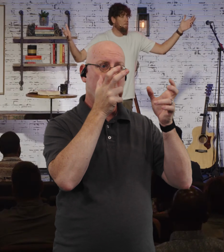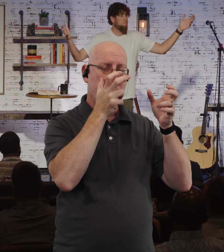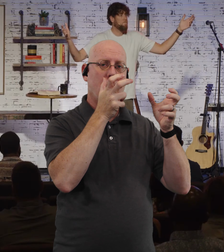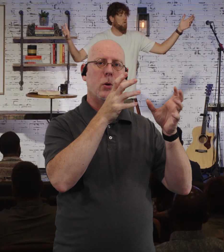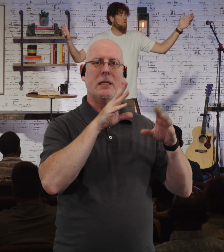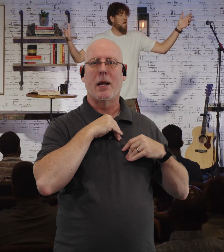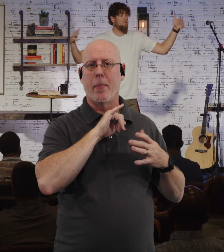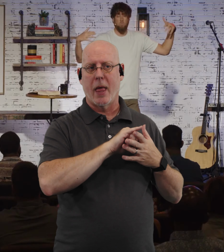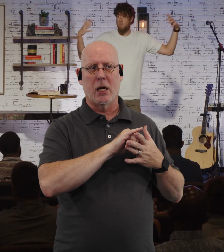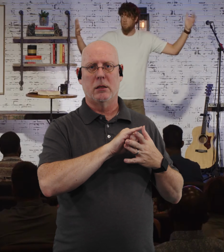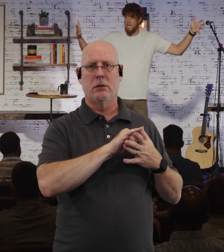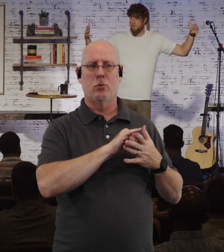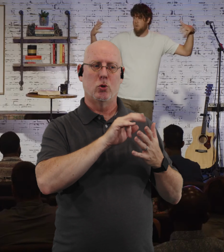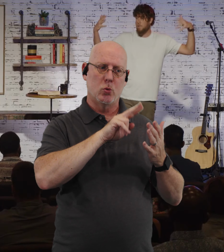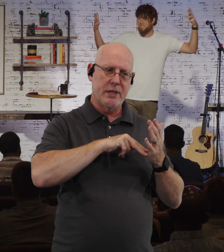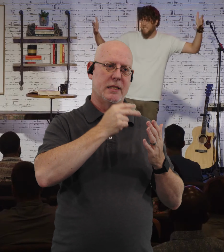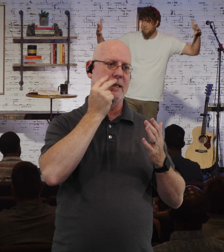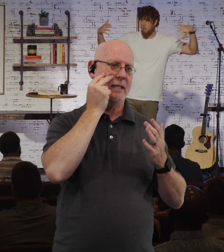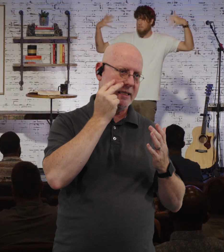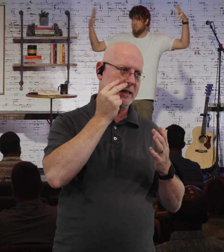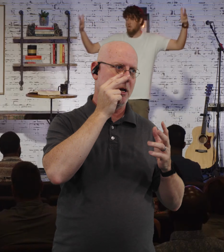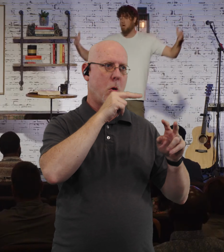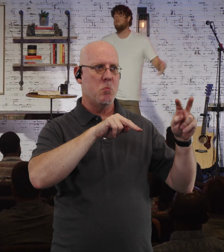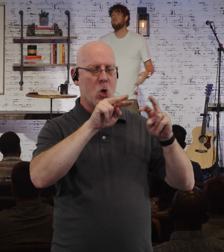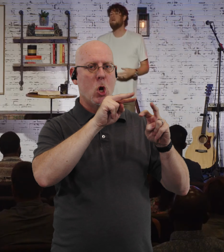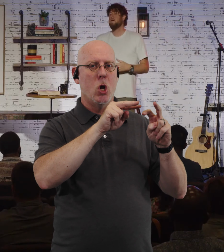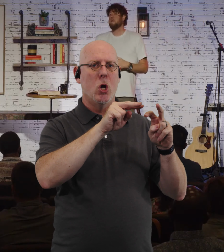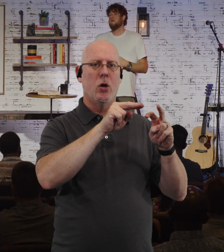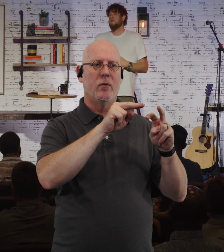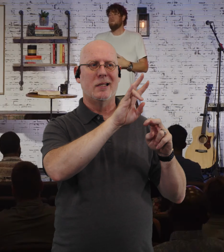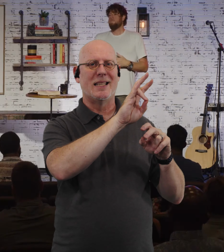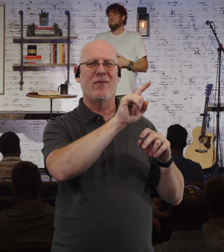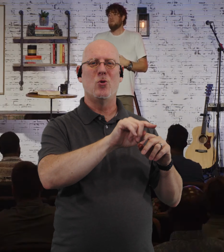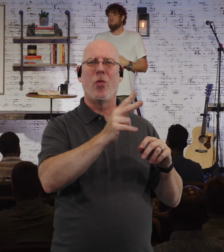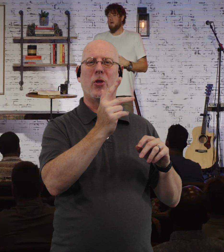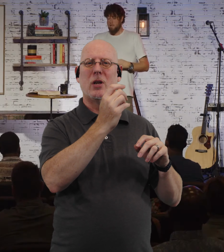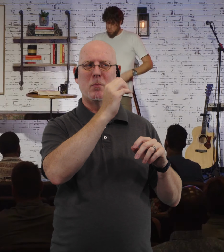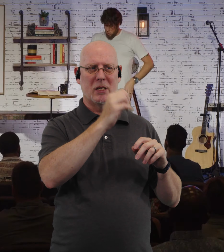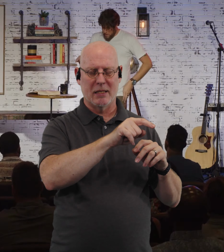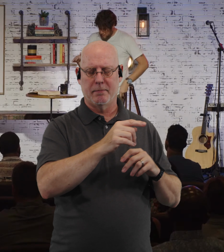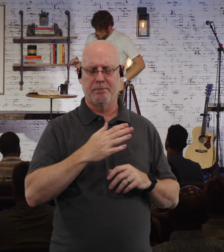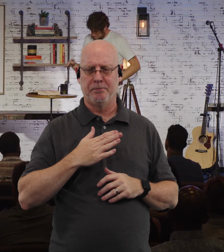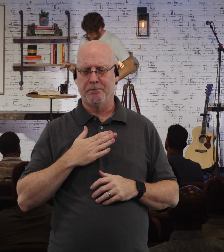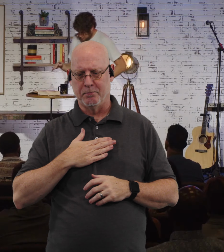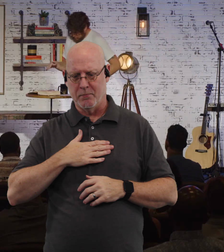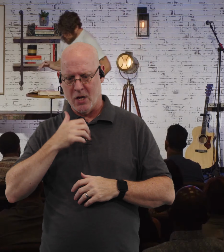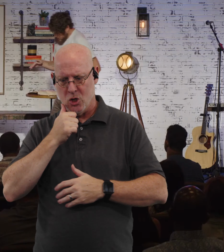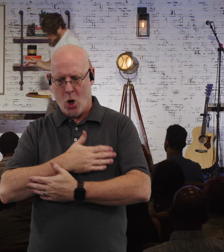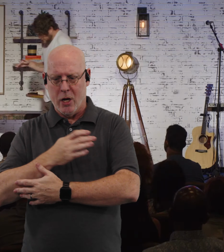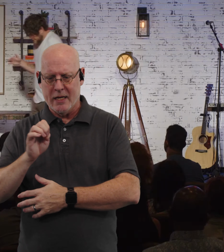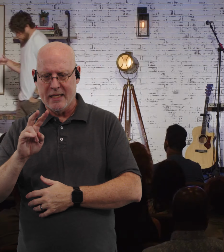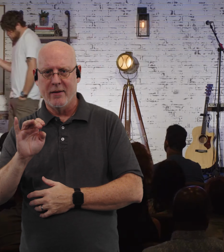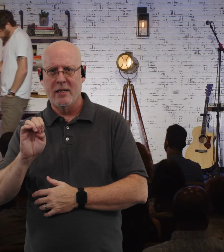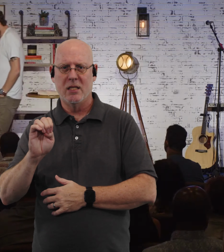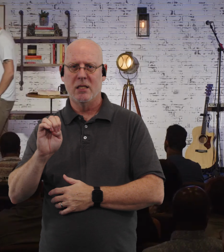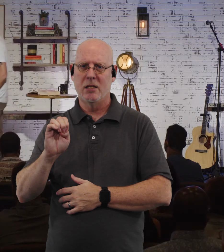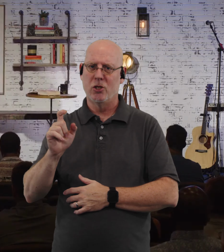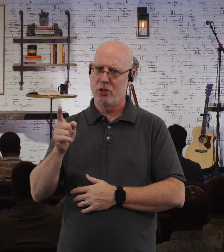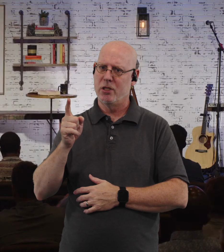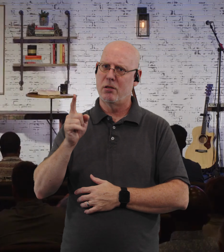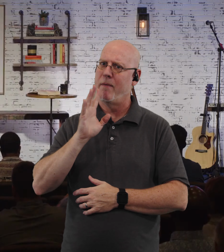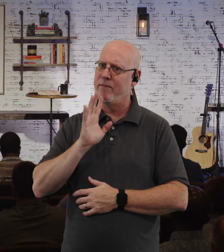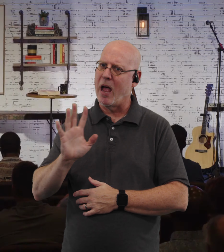hear in our lives, of what we read, of what we see, of what we observe. My little girl, Evie, she is now